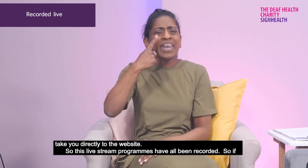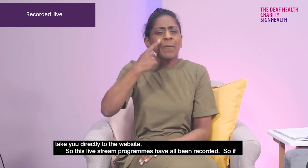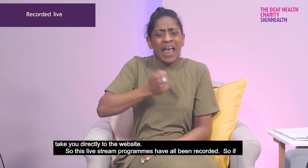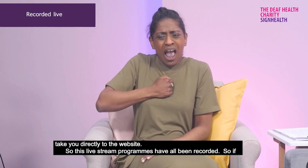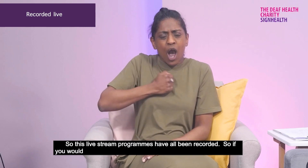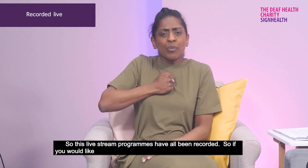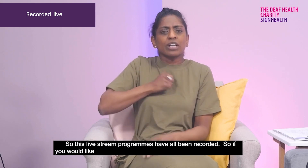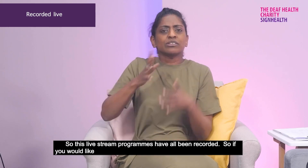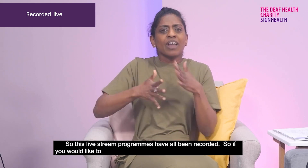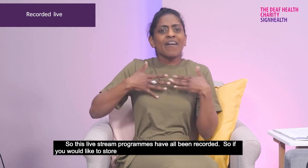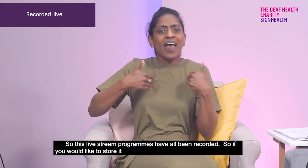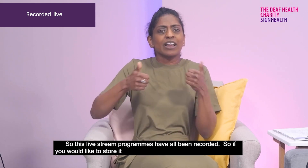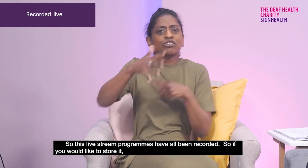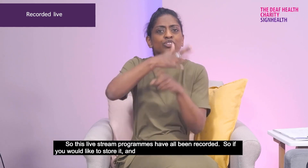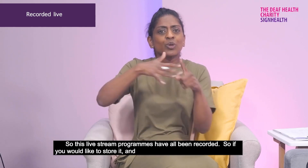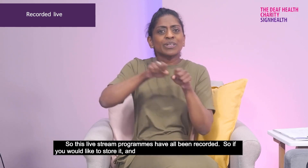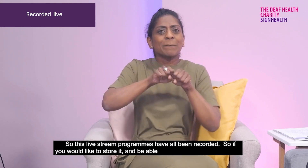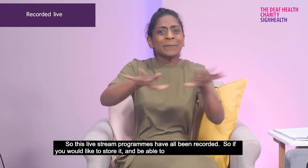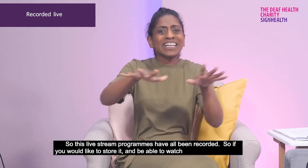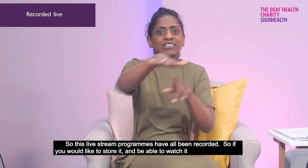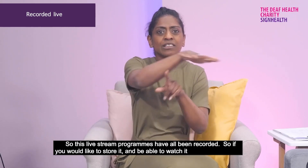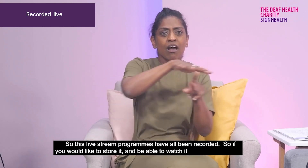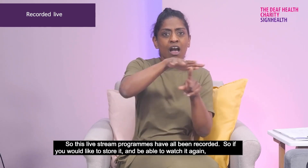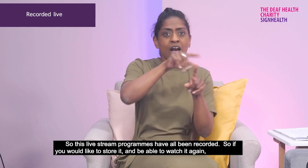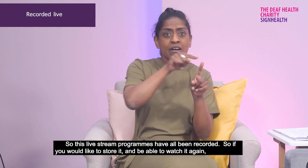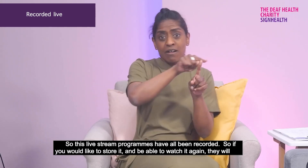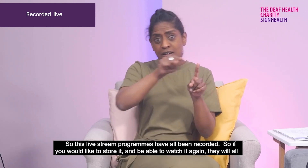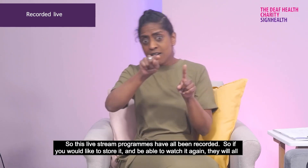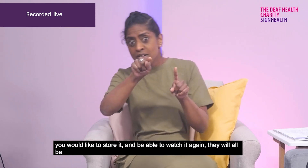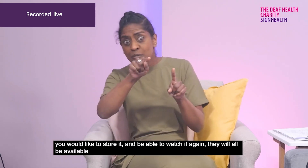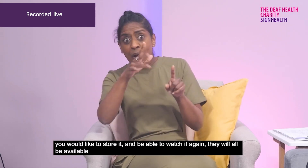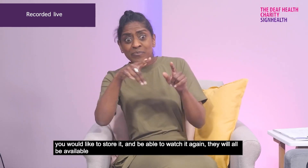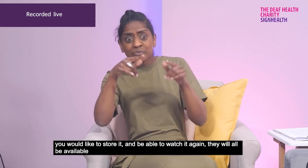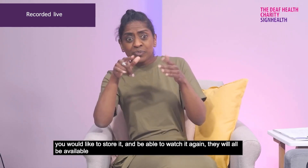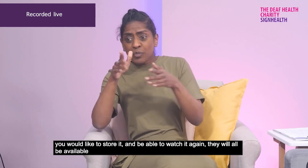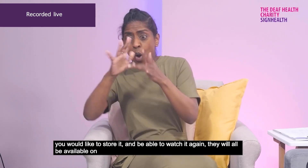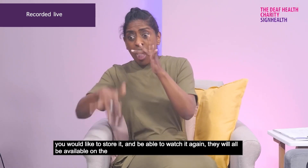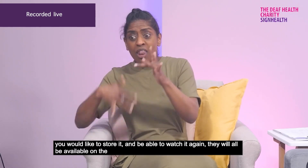be available on the website. They're also on SignHealth social media